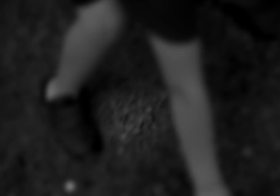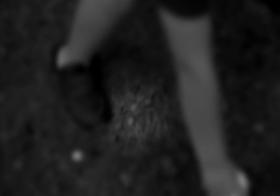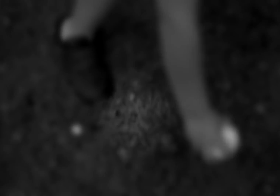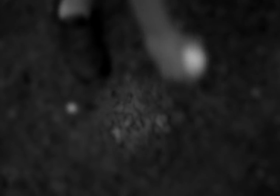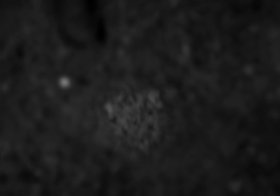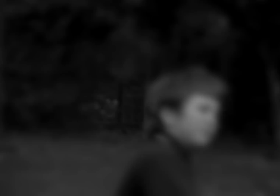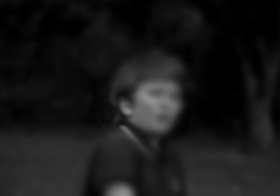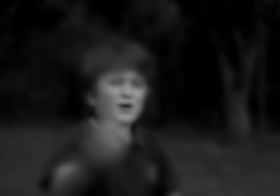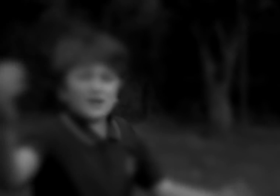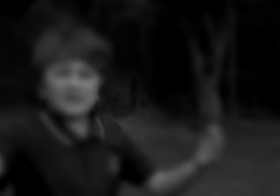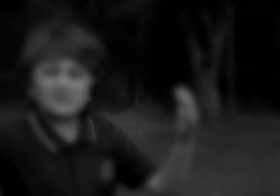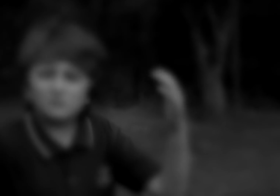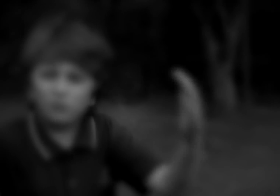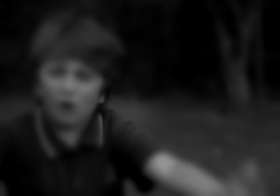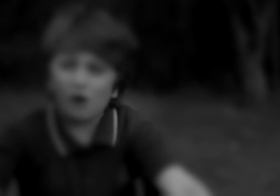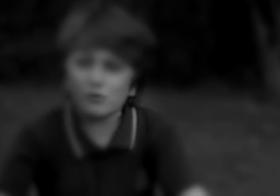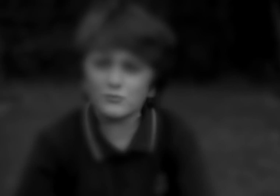me or say, you know, what's wrong with you?